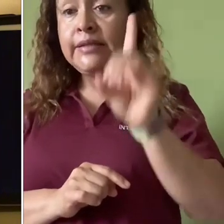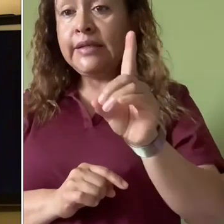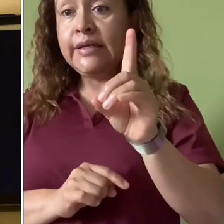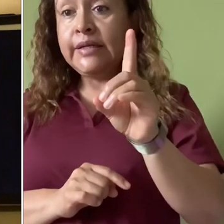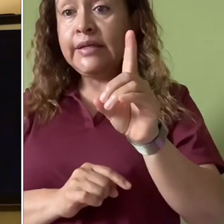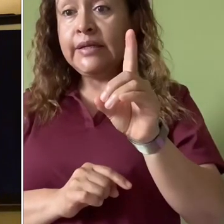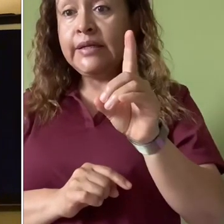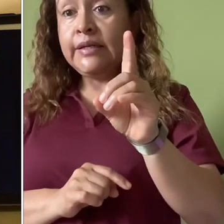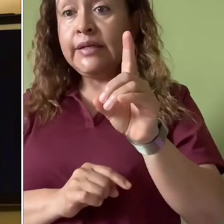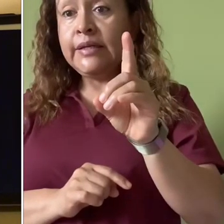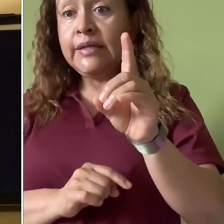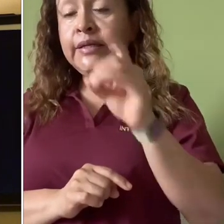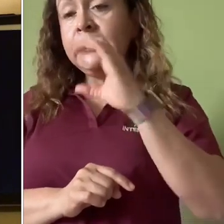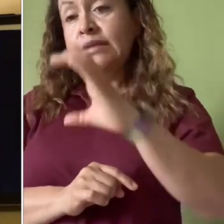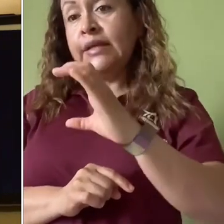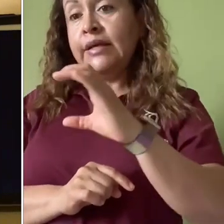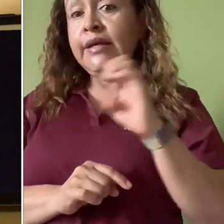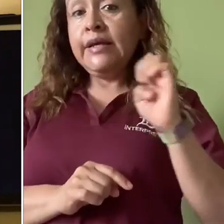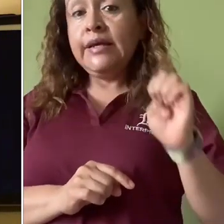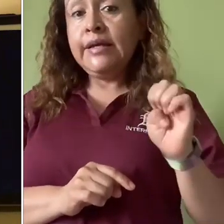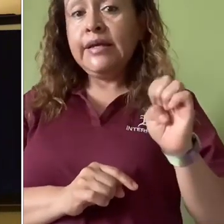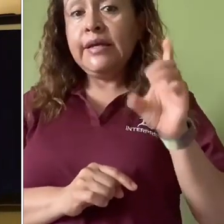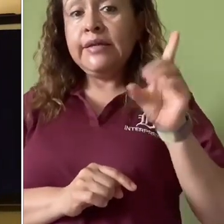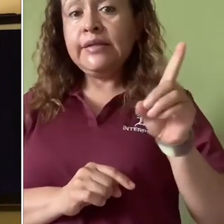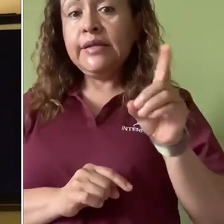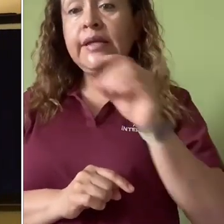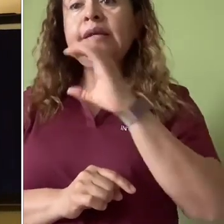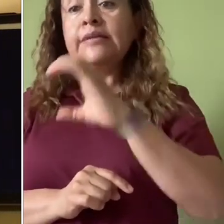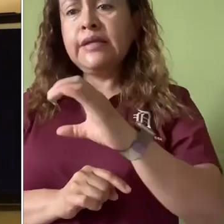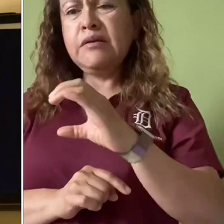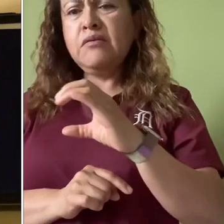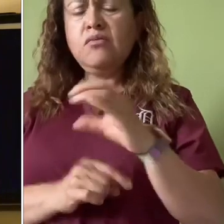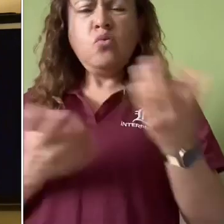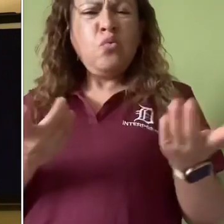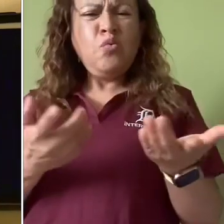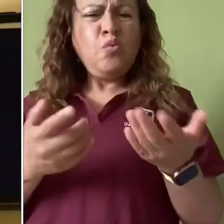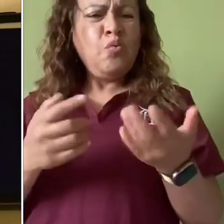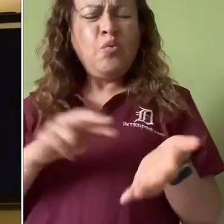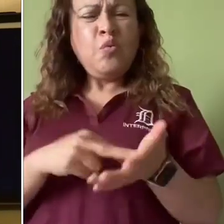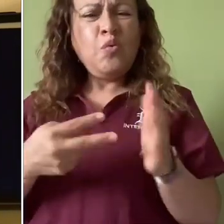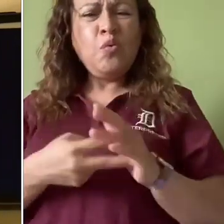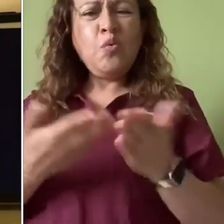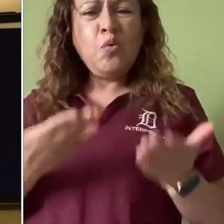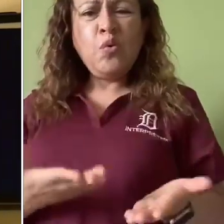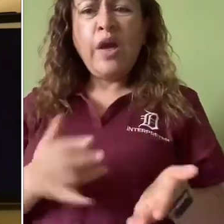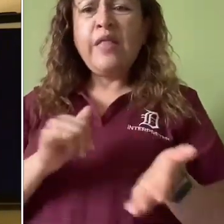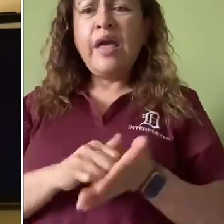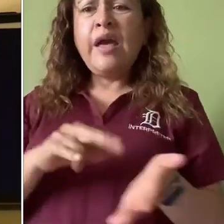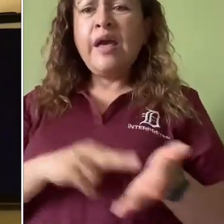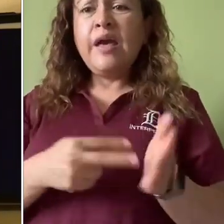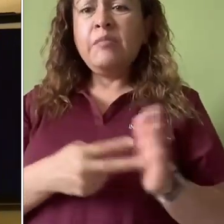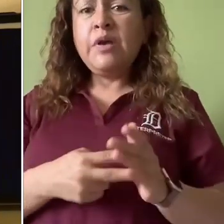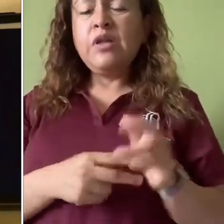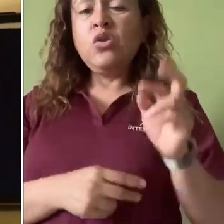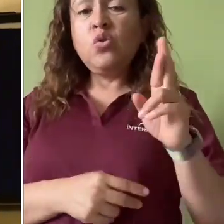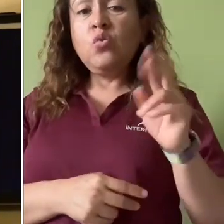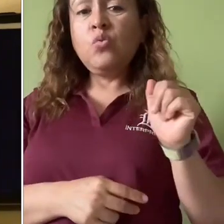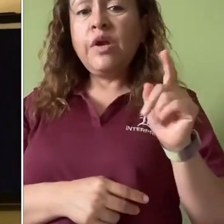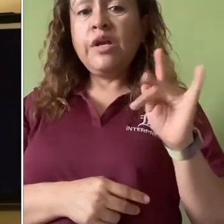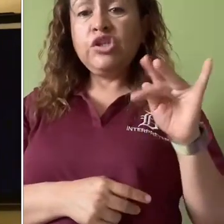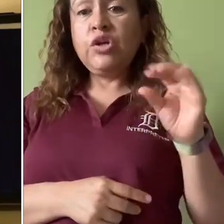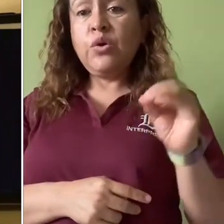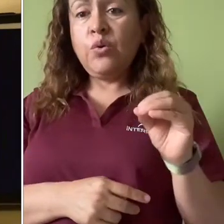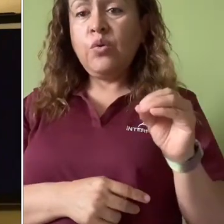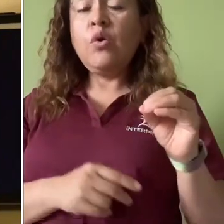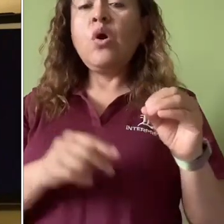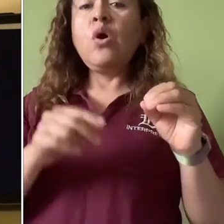E, D, E, D, C. EDC. Now what does that do for us? Well, that tells us